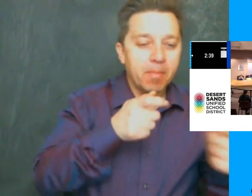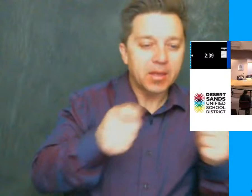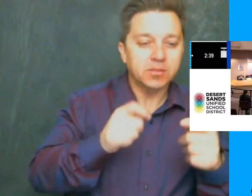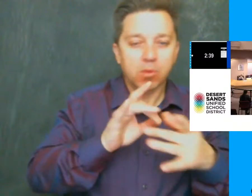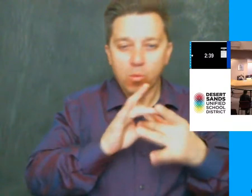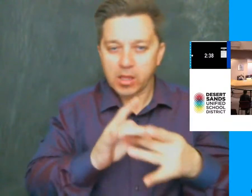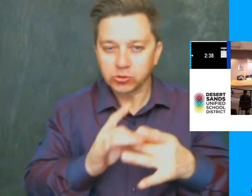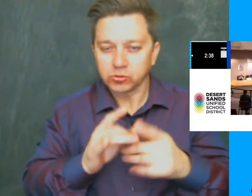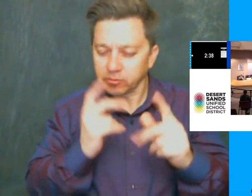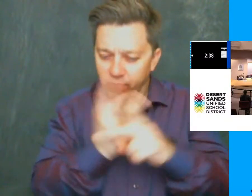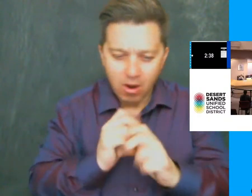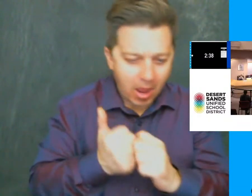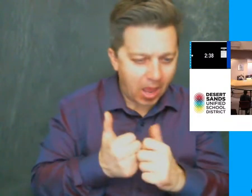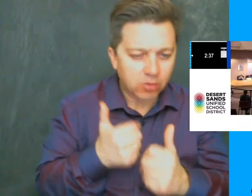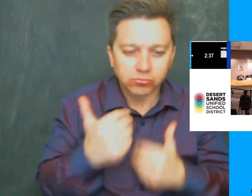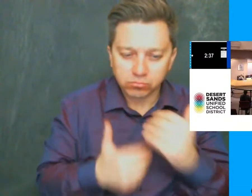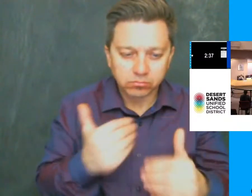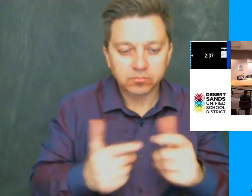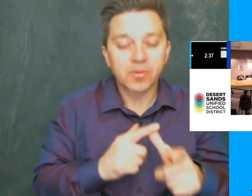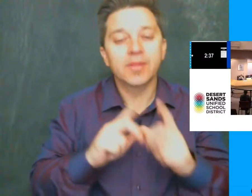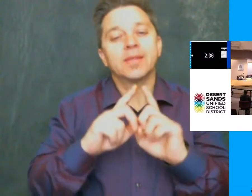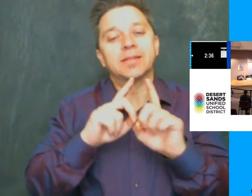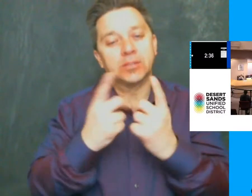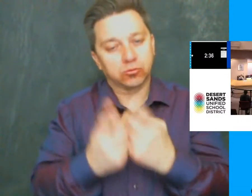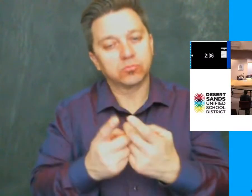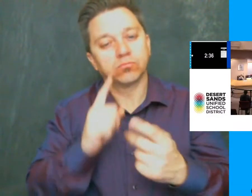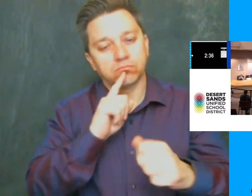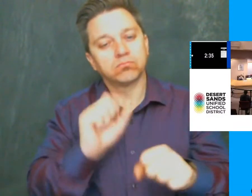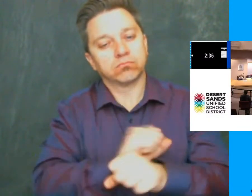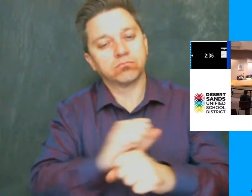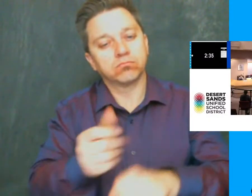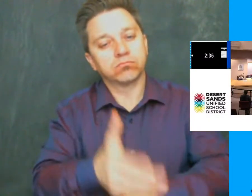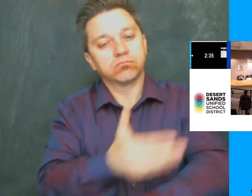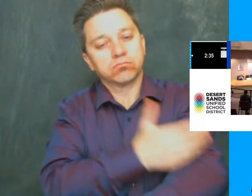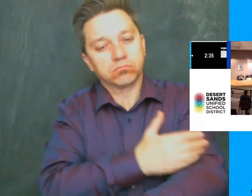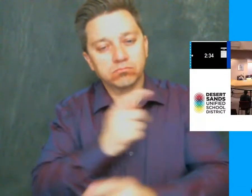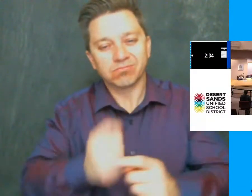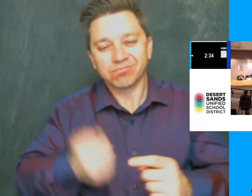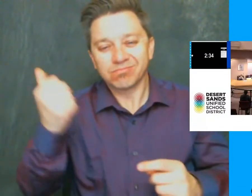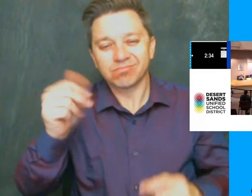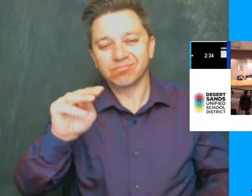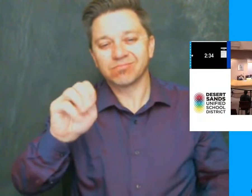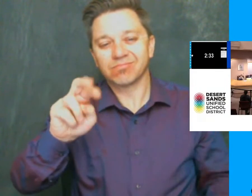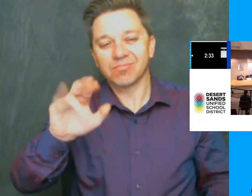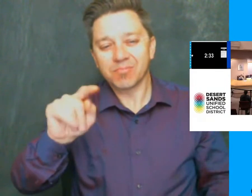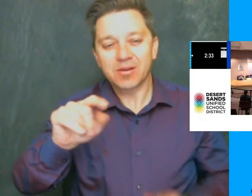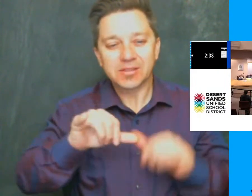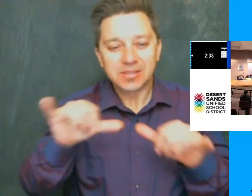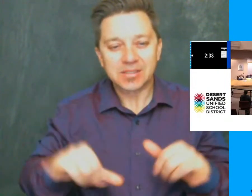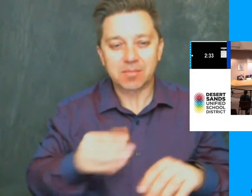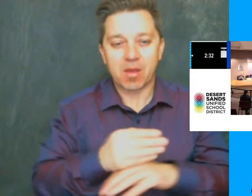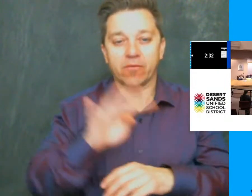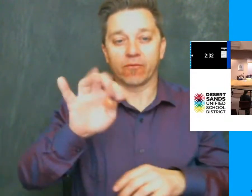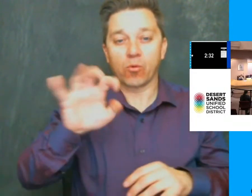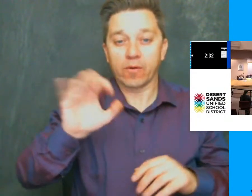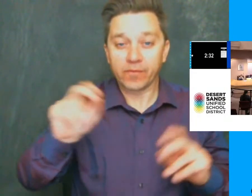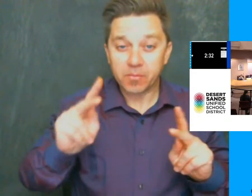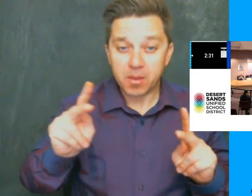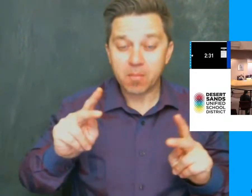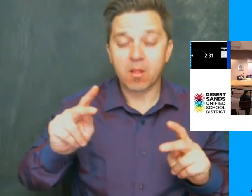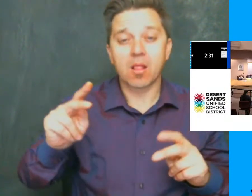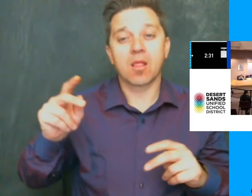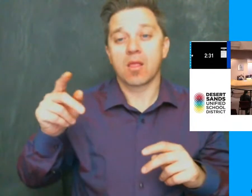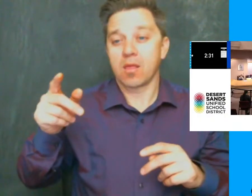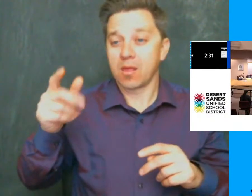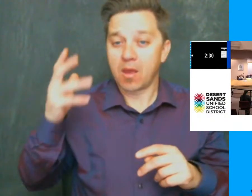forward, and the district gets better. We did that with elimination of a merit system. We did that after 450 people were out on the streets to settle a